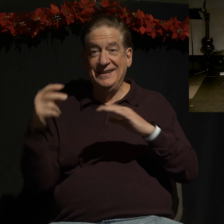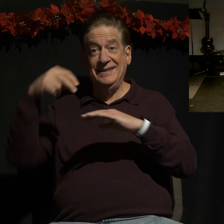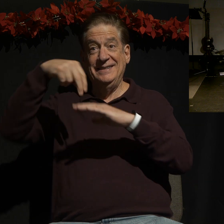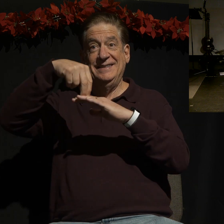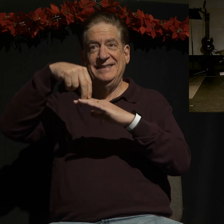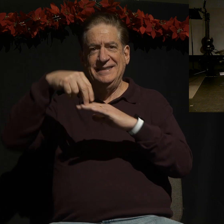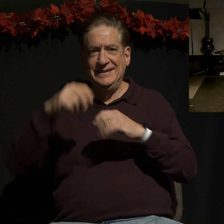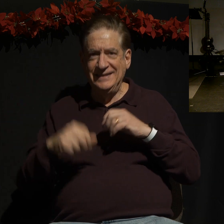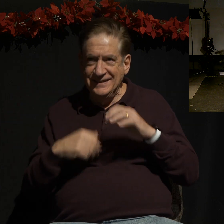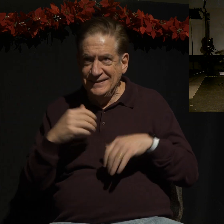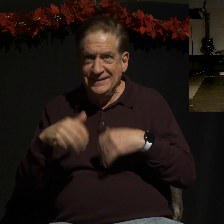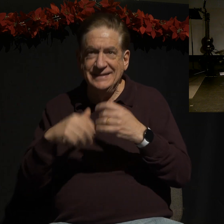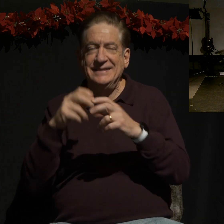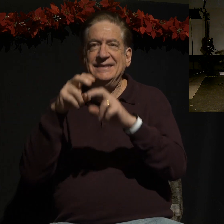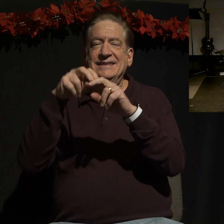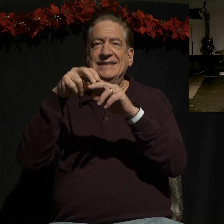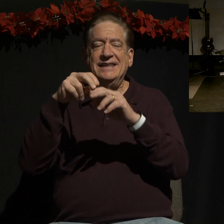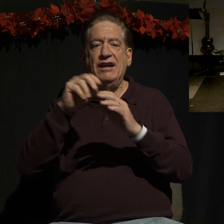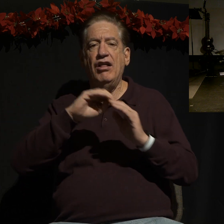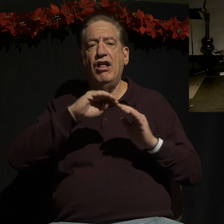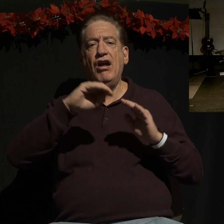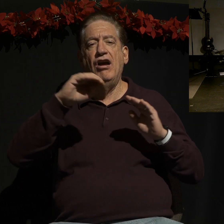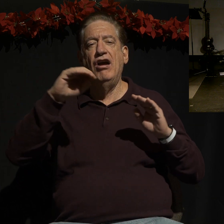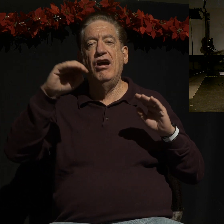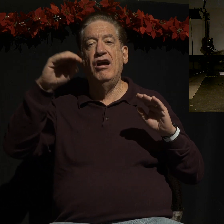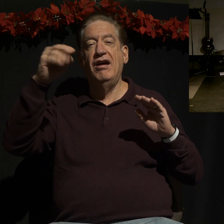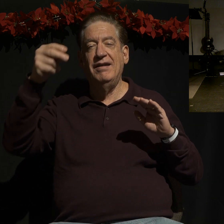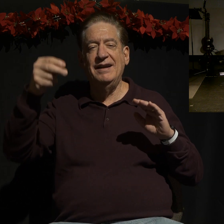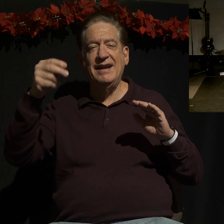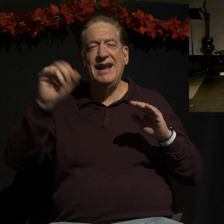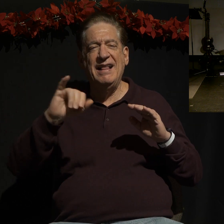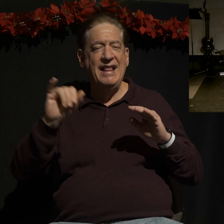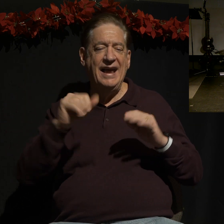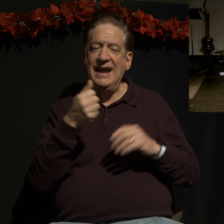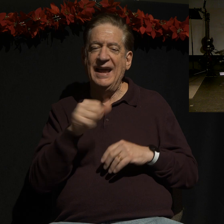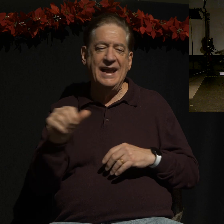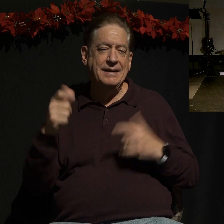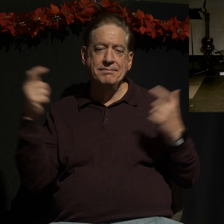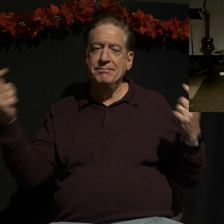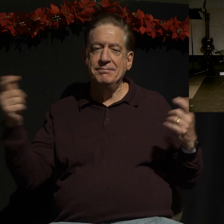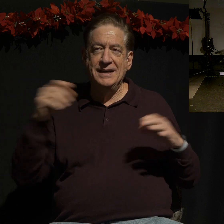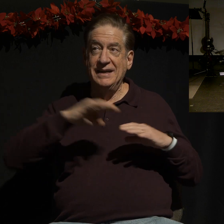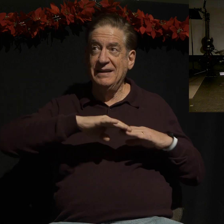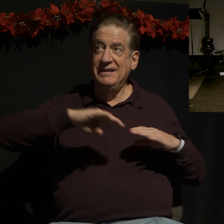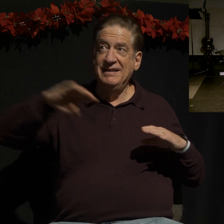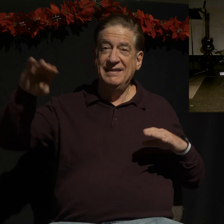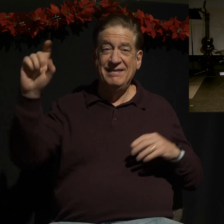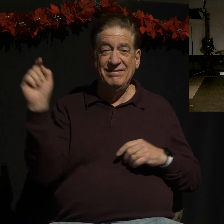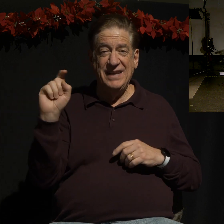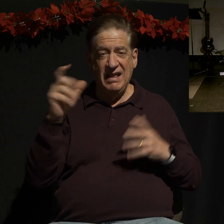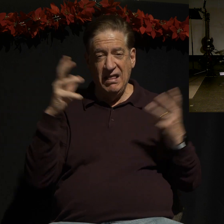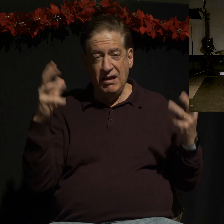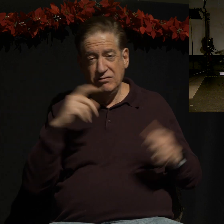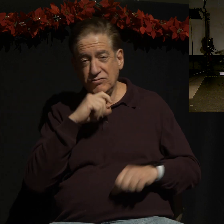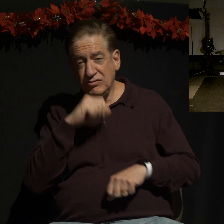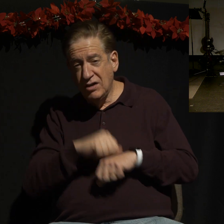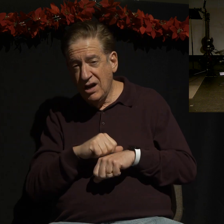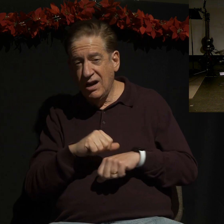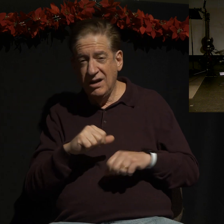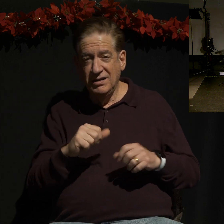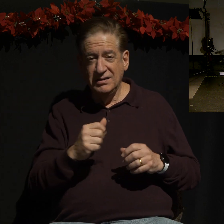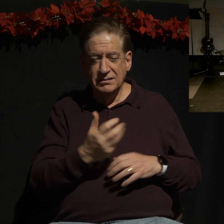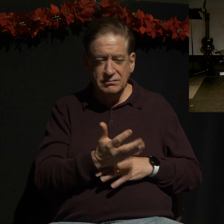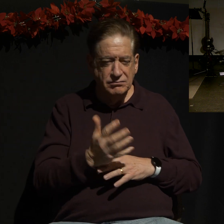them. So it goes along. It's like, just like any big hill in Phoenix. There's a lot of rocks, there's a lot of brush,